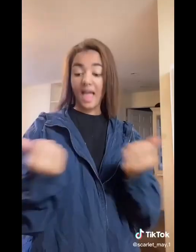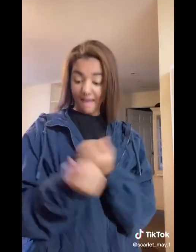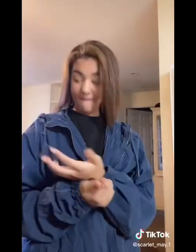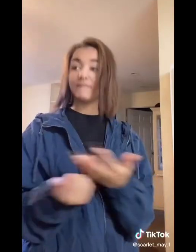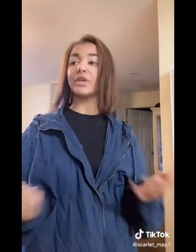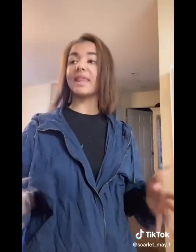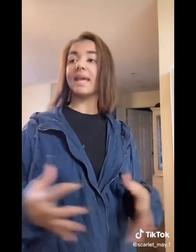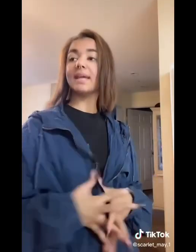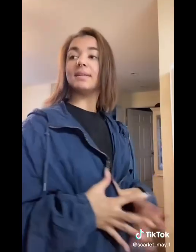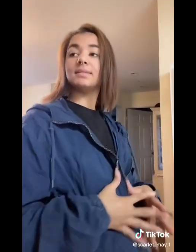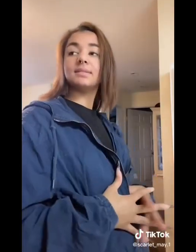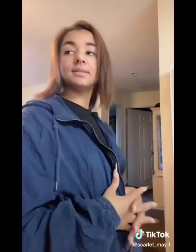Everything.